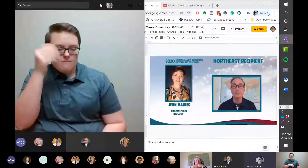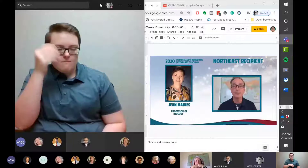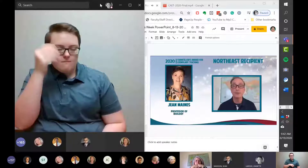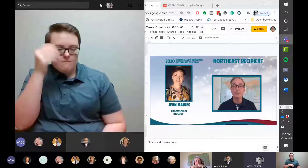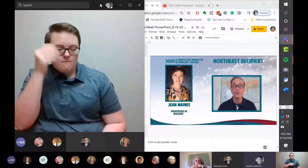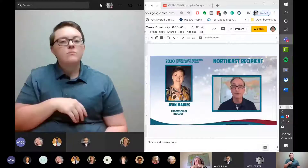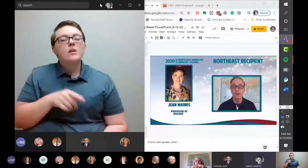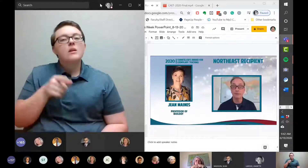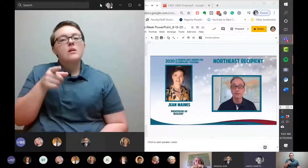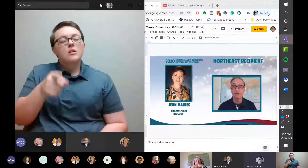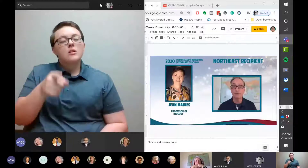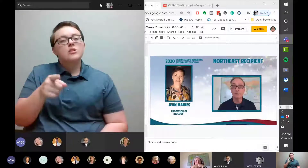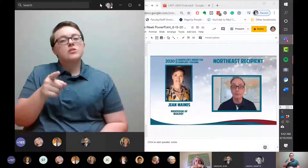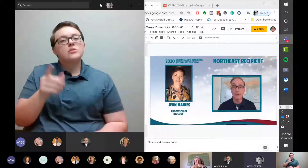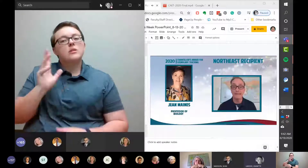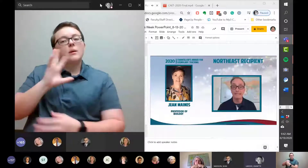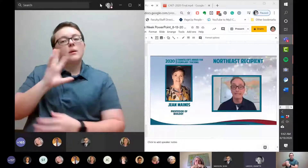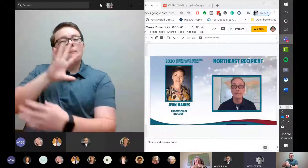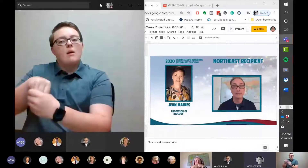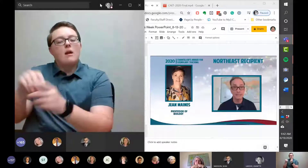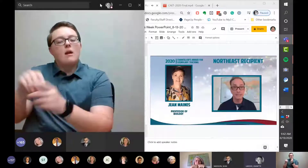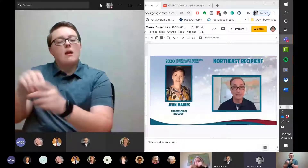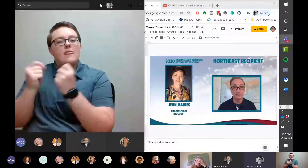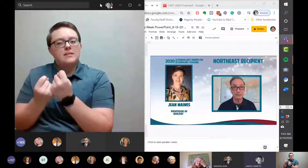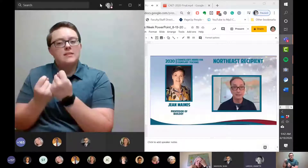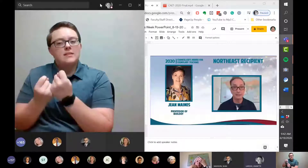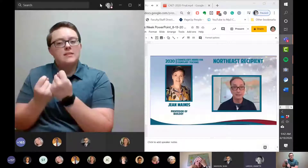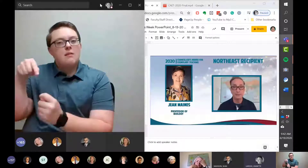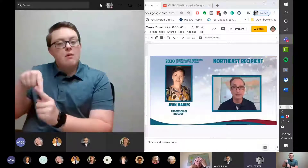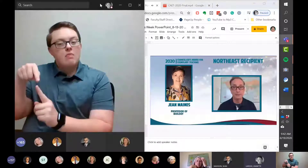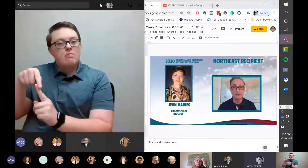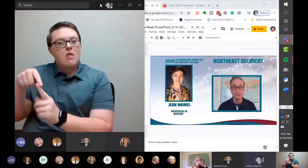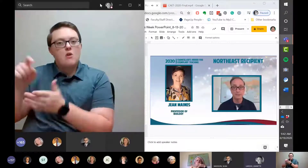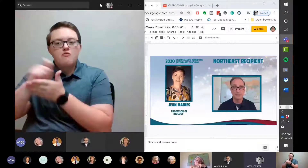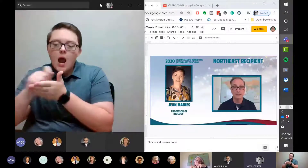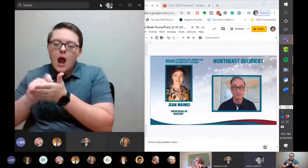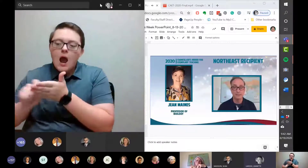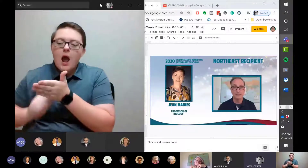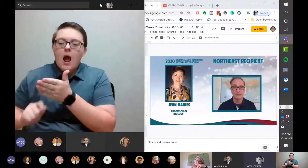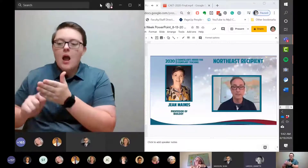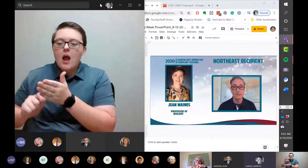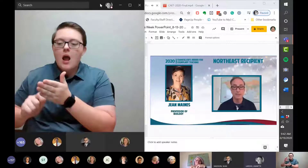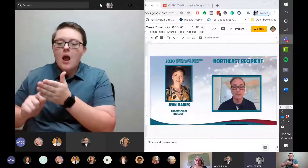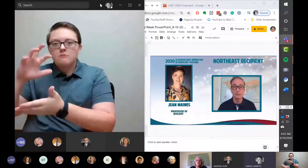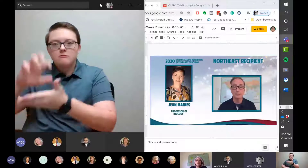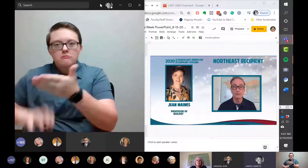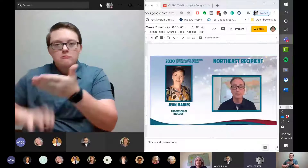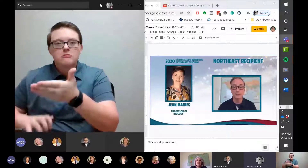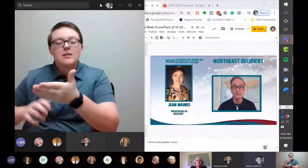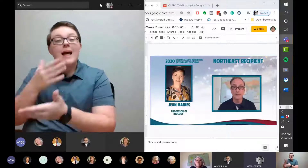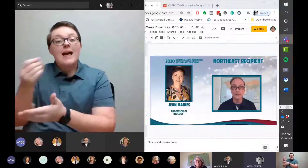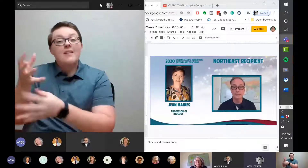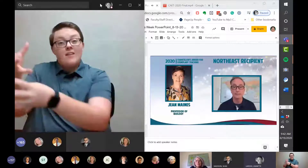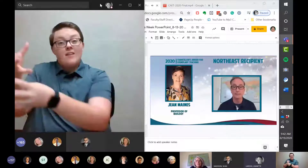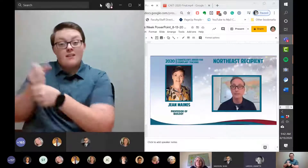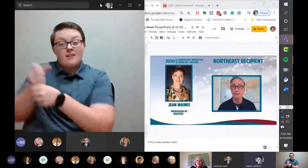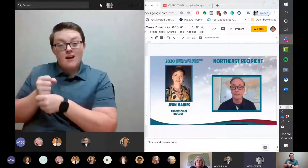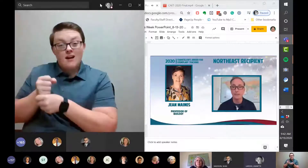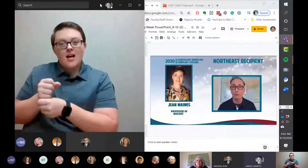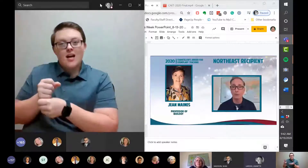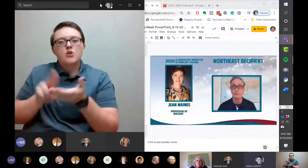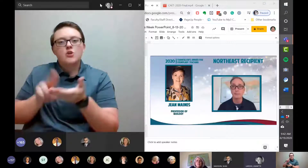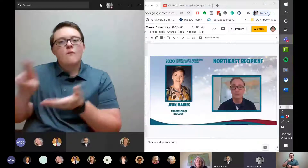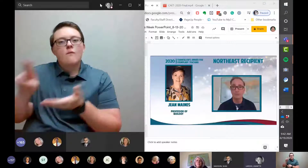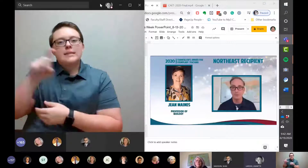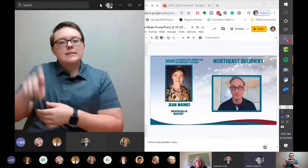She was part of the team involved with writing and receiving the University of Texas System's Lewis Stokes Alliance